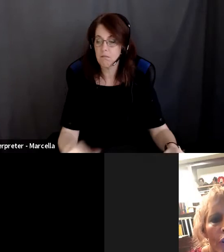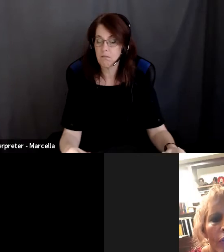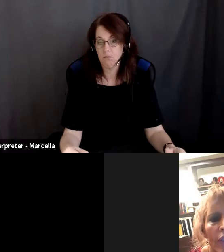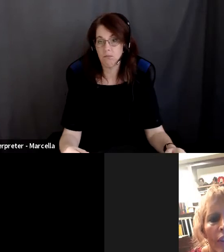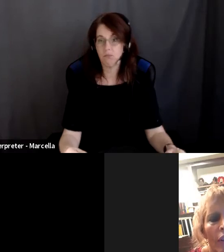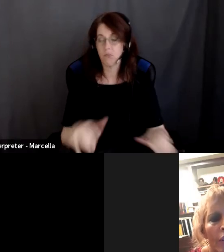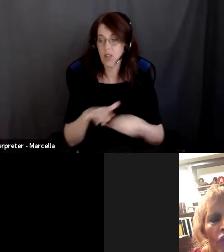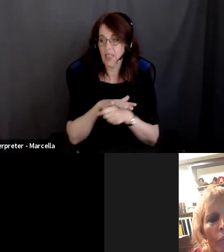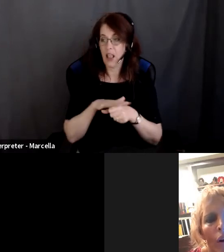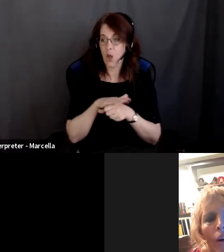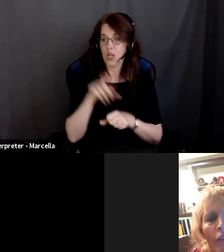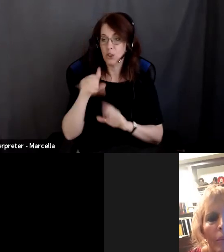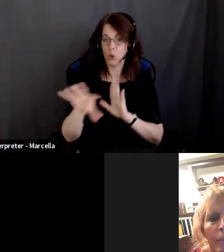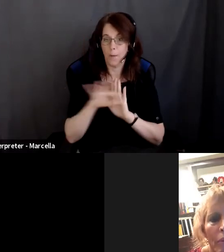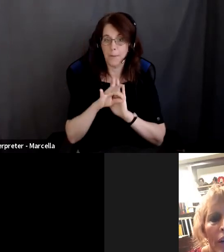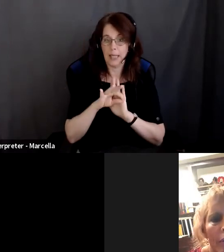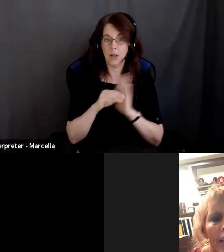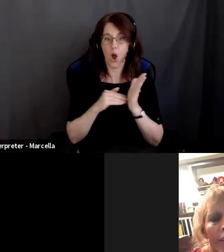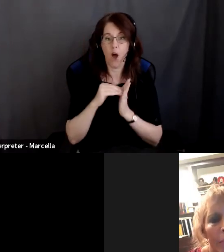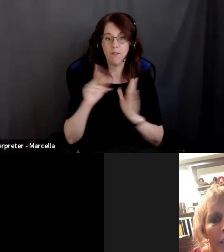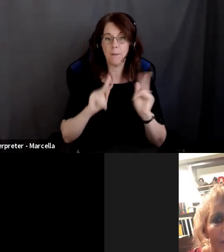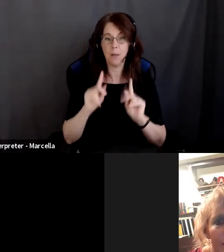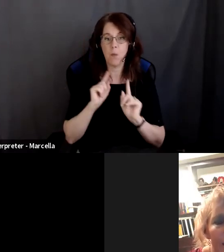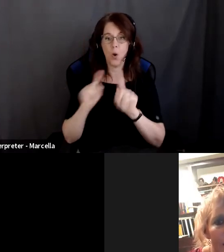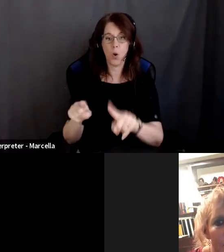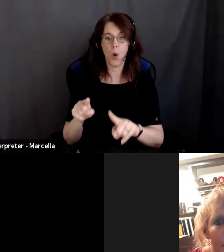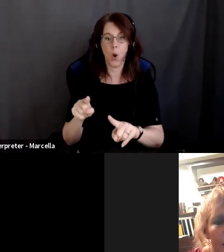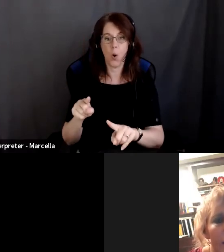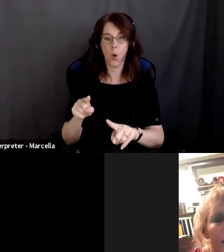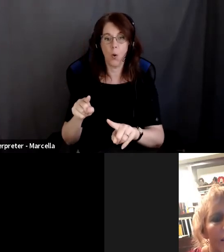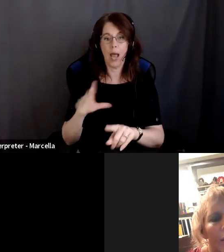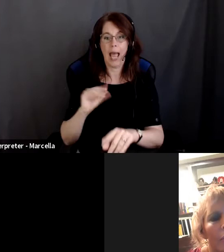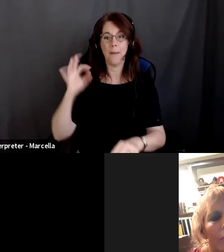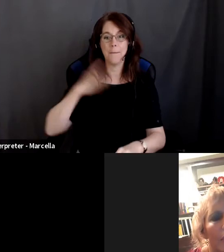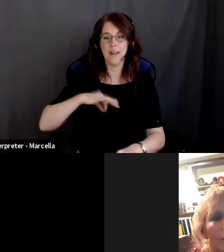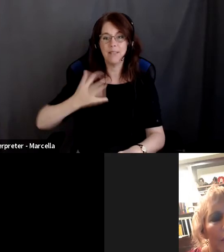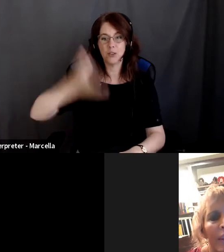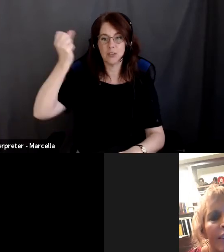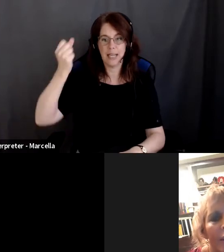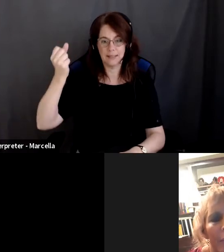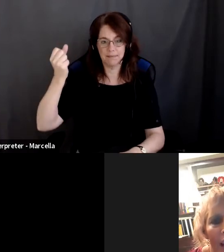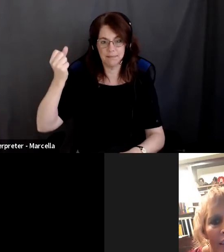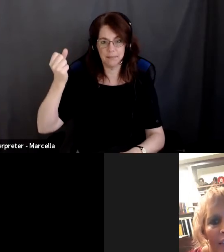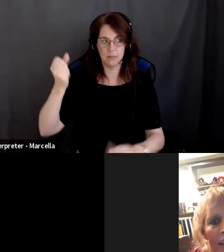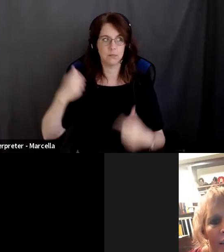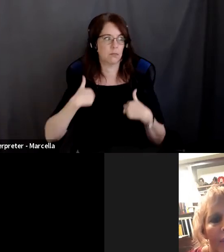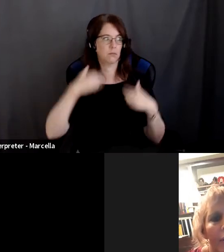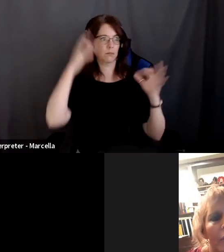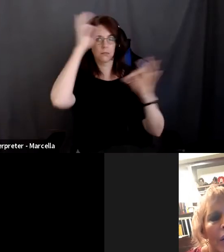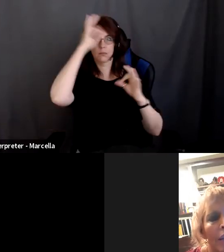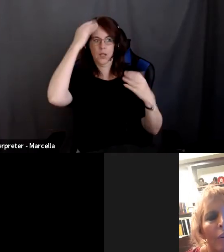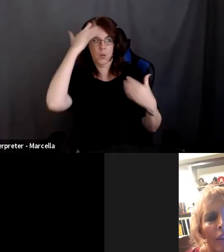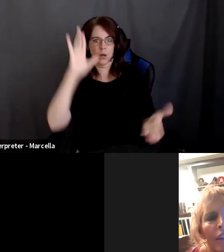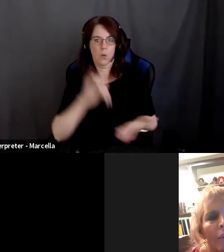you chose is a location where often people go and they have their benefits taken away. So, we didn't know that at the time.